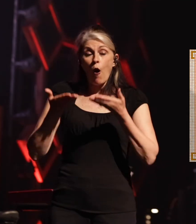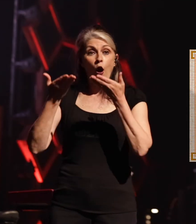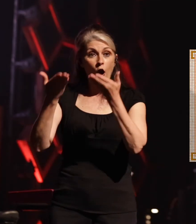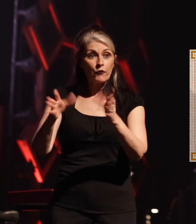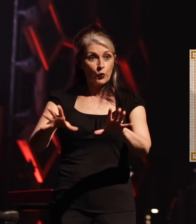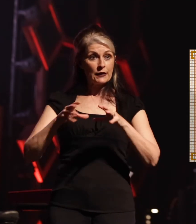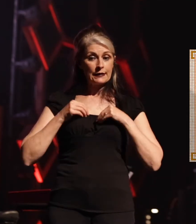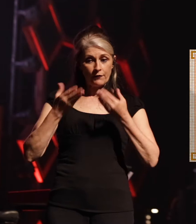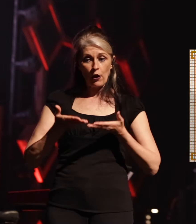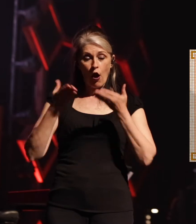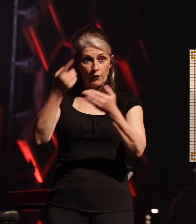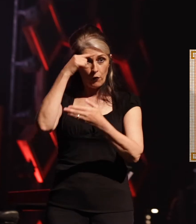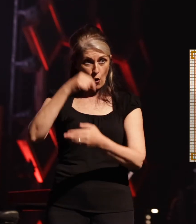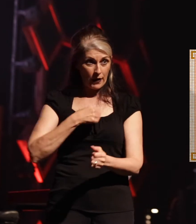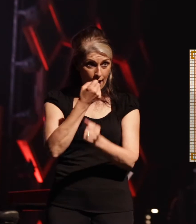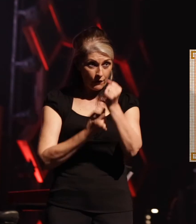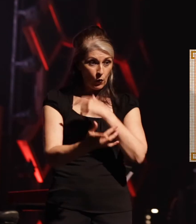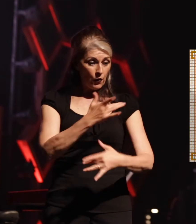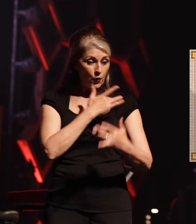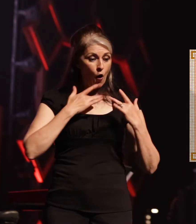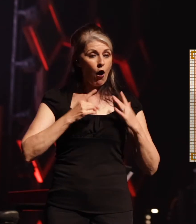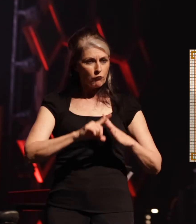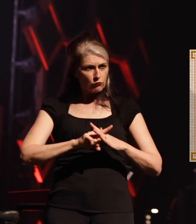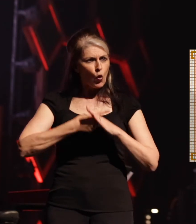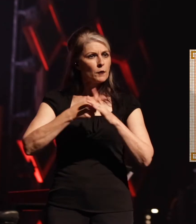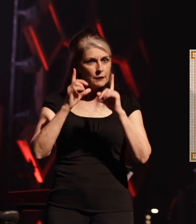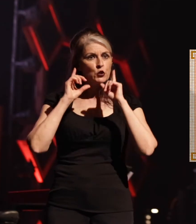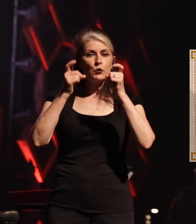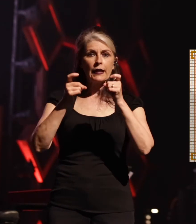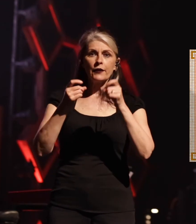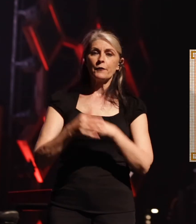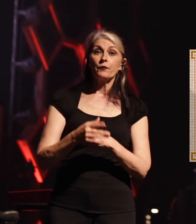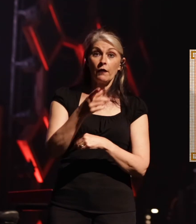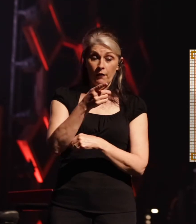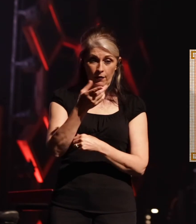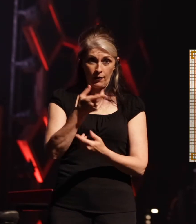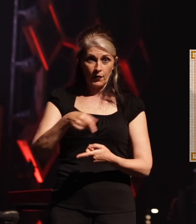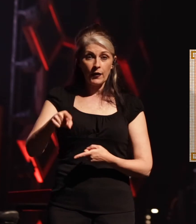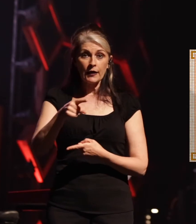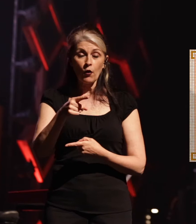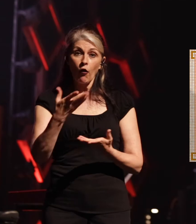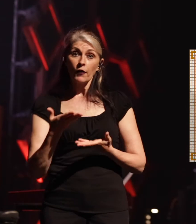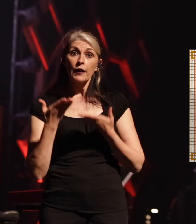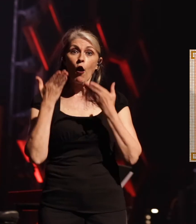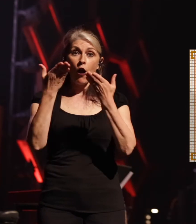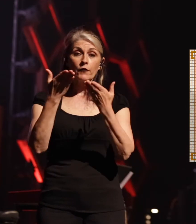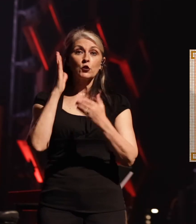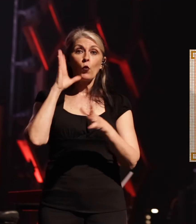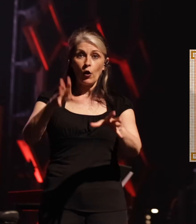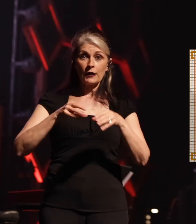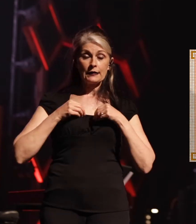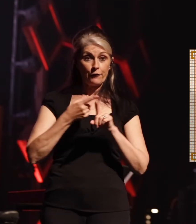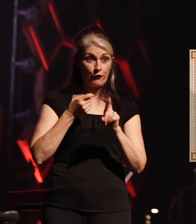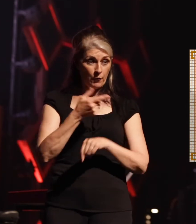for me from everyone whose hearts prompts them to give. These are the offerings that you are to receive from them: gold and